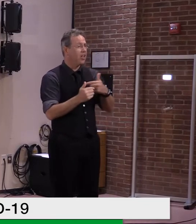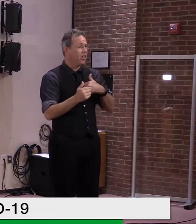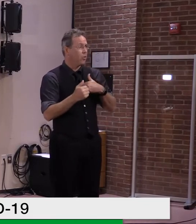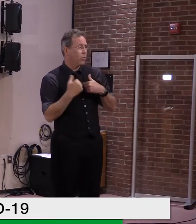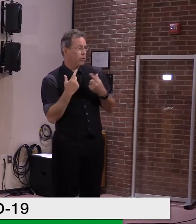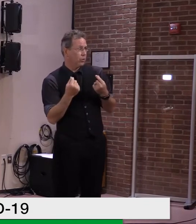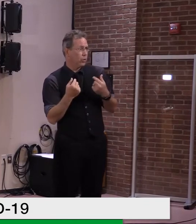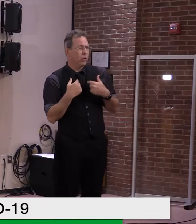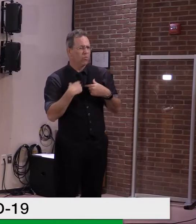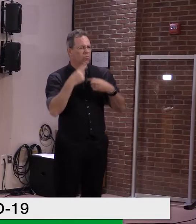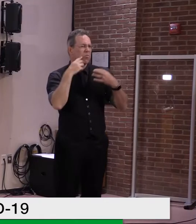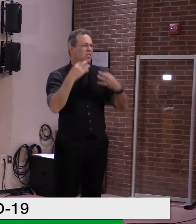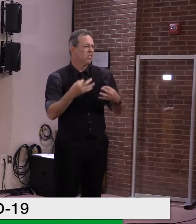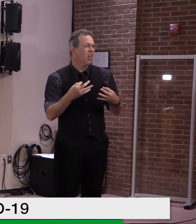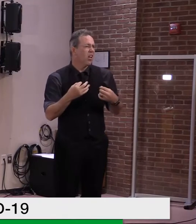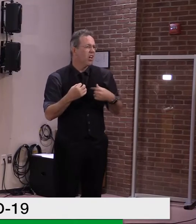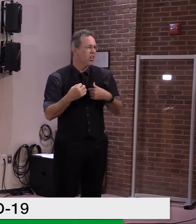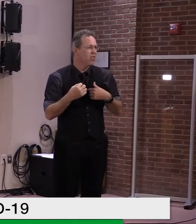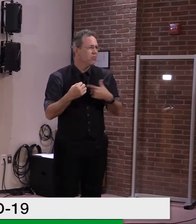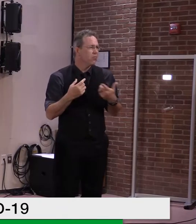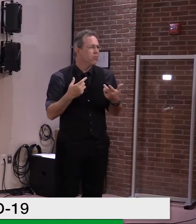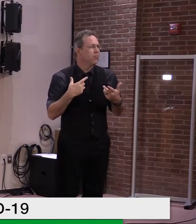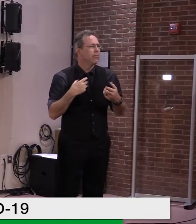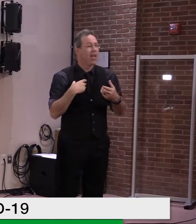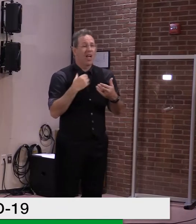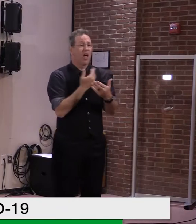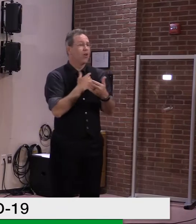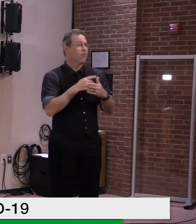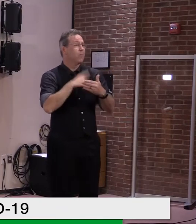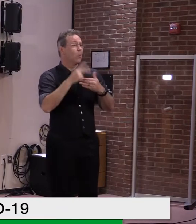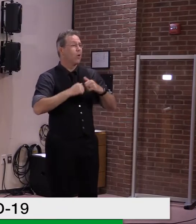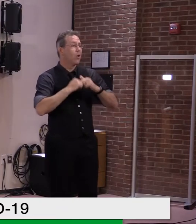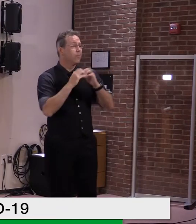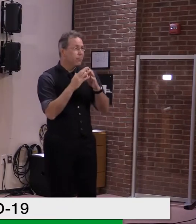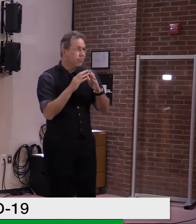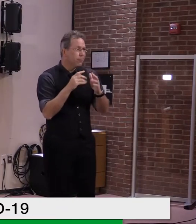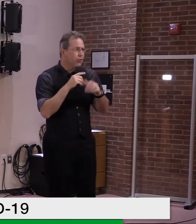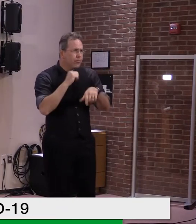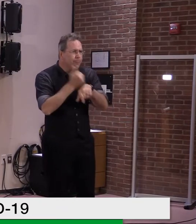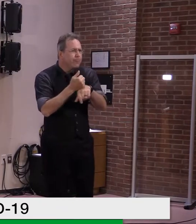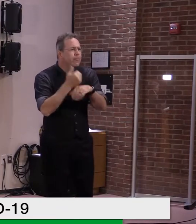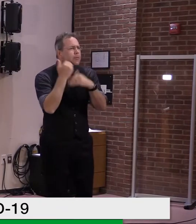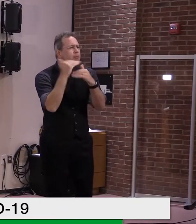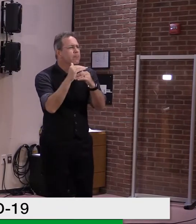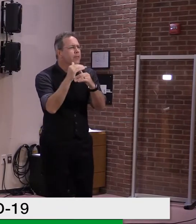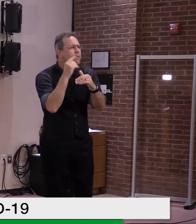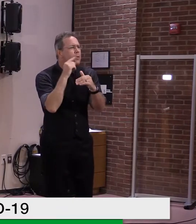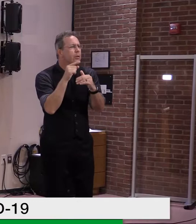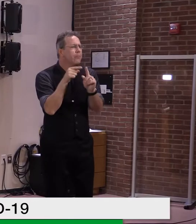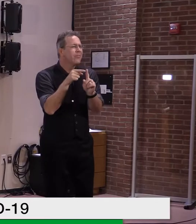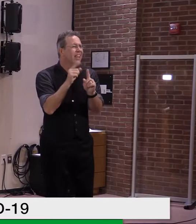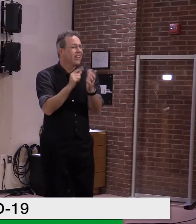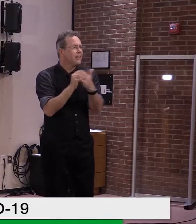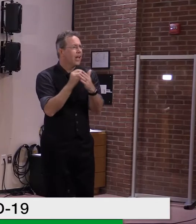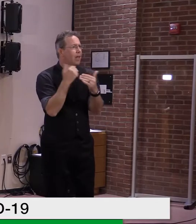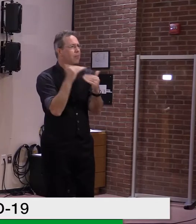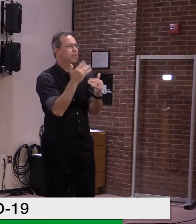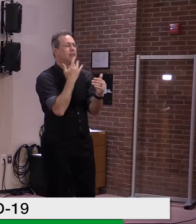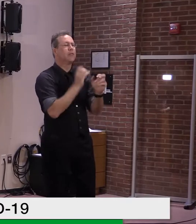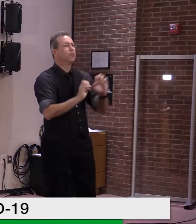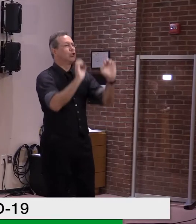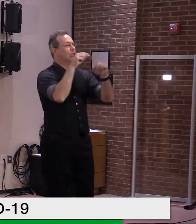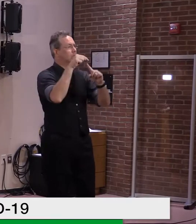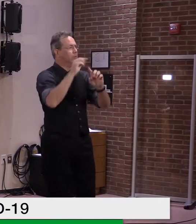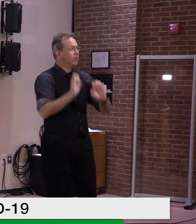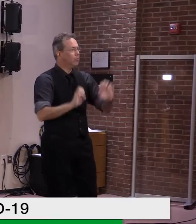program that was designed for a specific group, and that was emergency housing, somebody that was